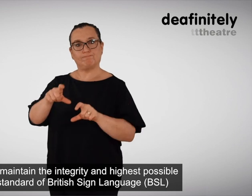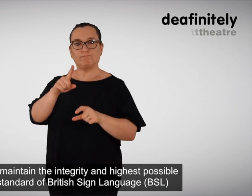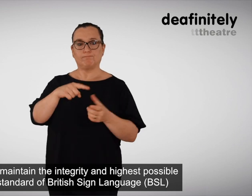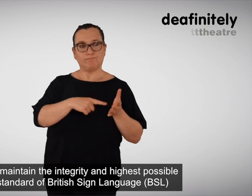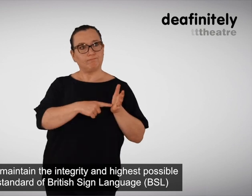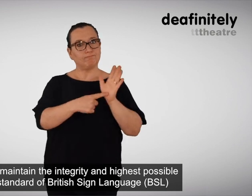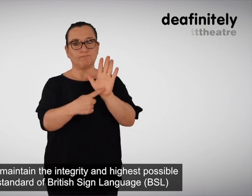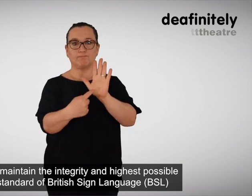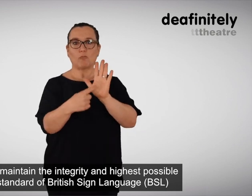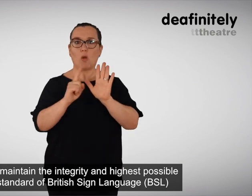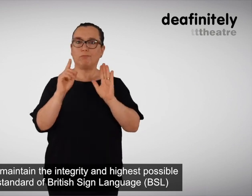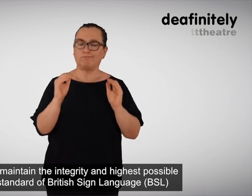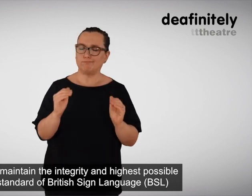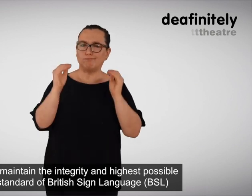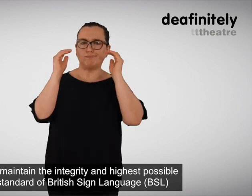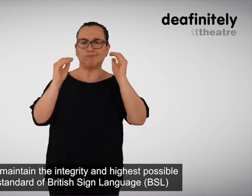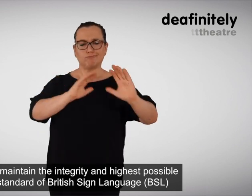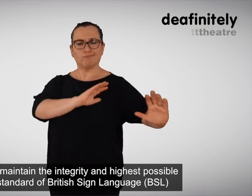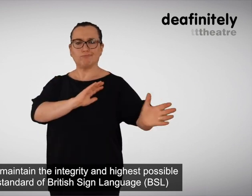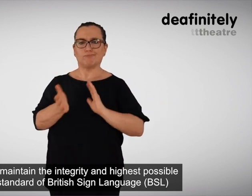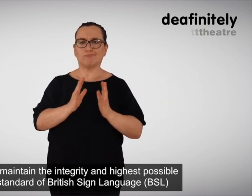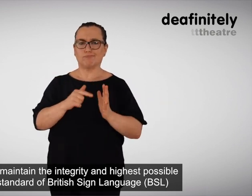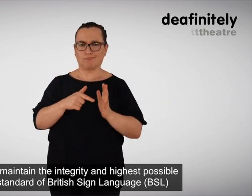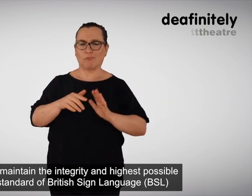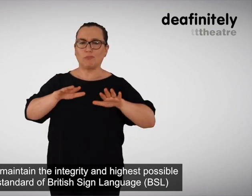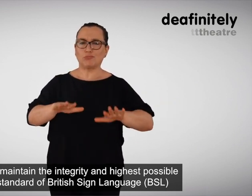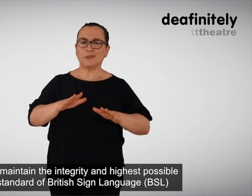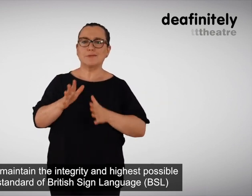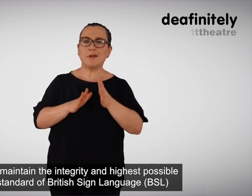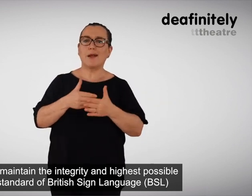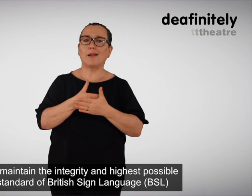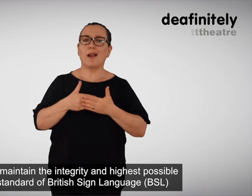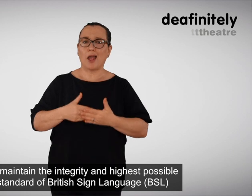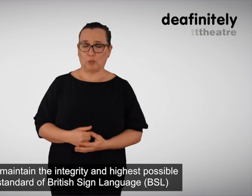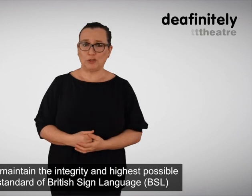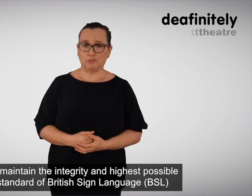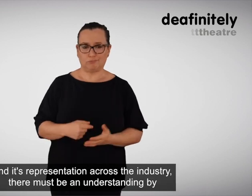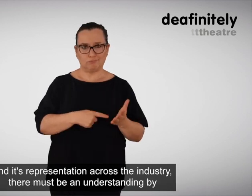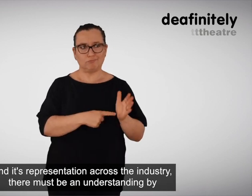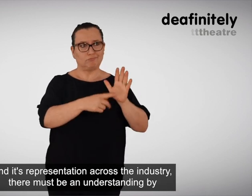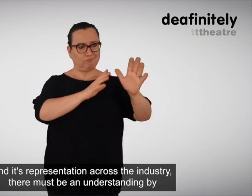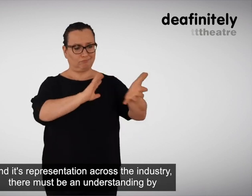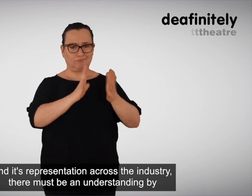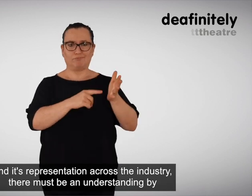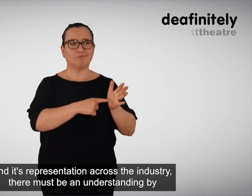To maintain the integrity and highest possible standard of British Sign Language, otherwise known as BSL, and